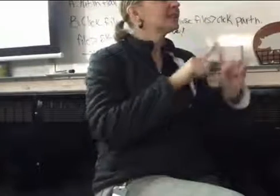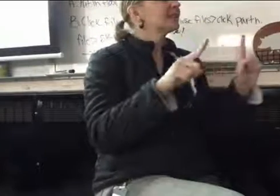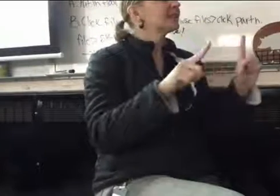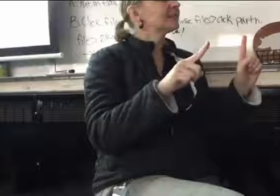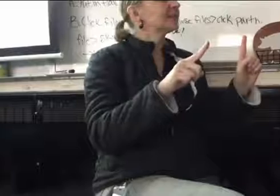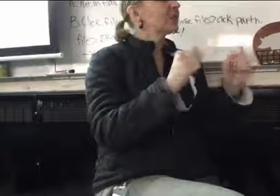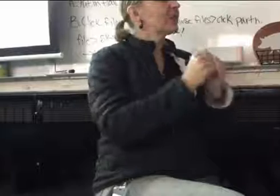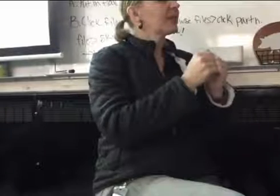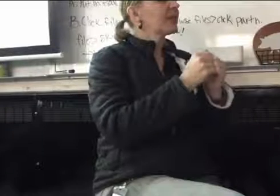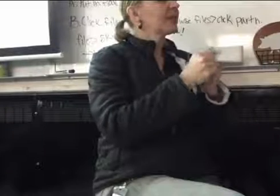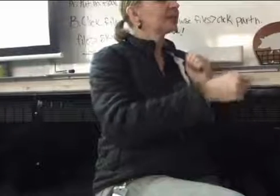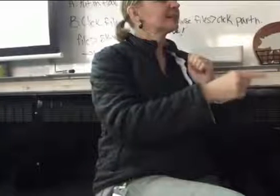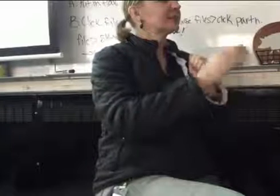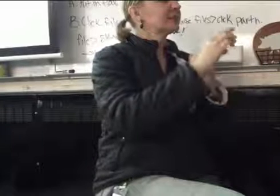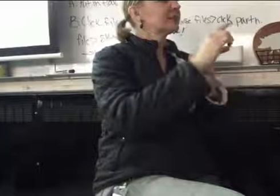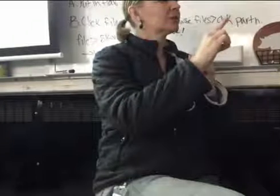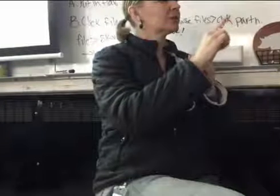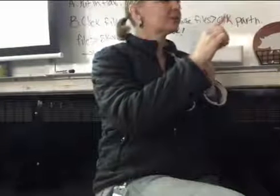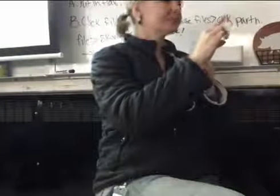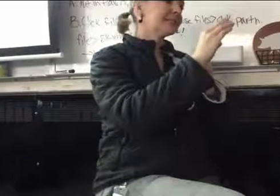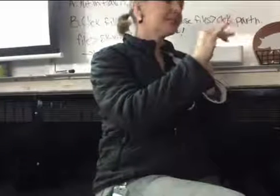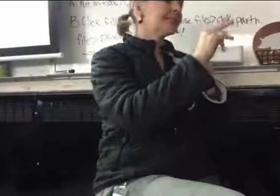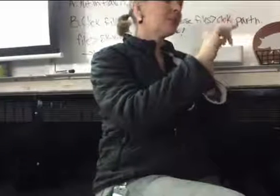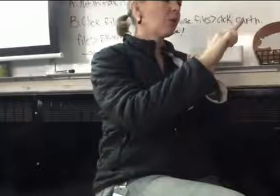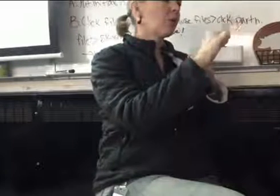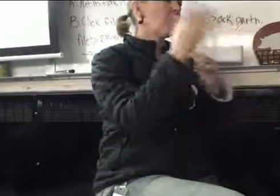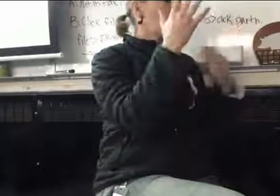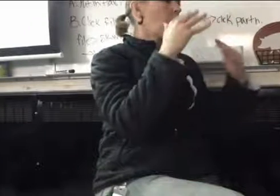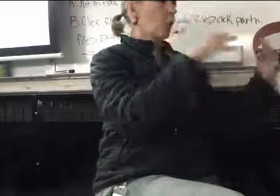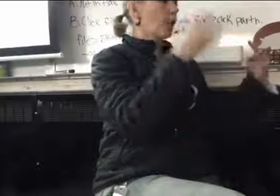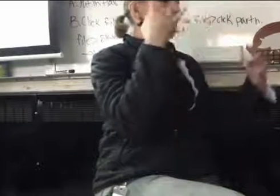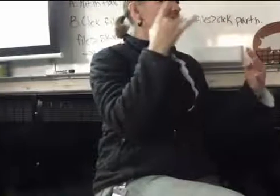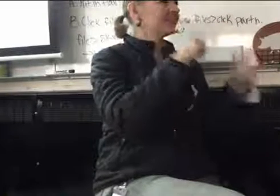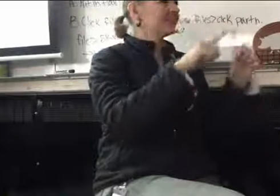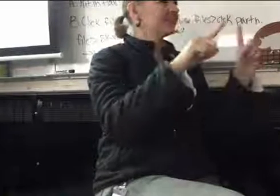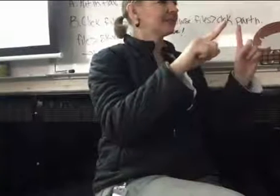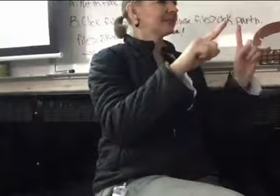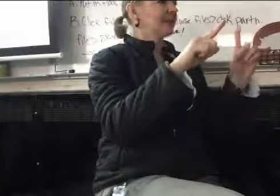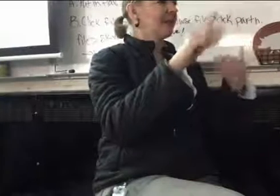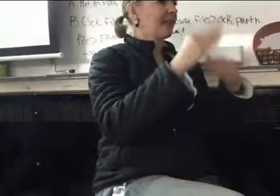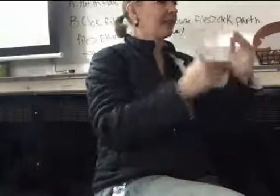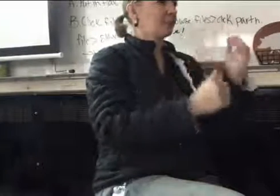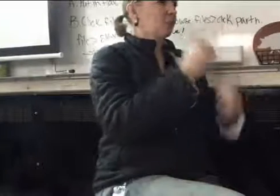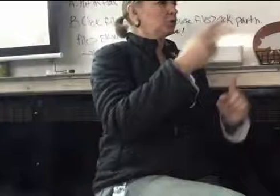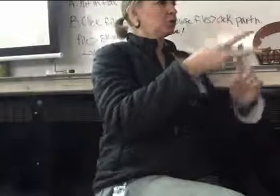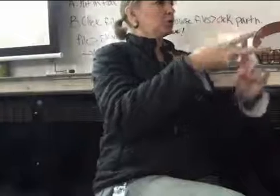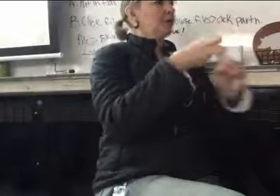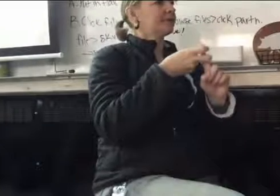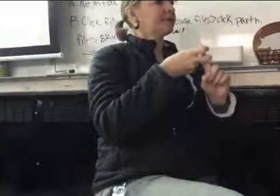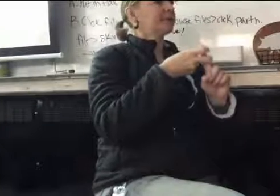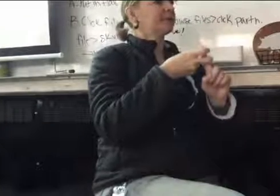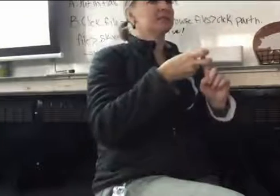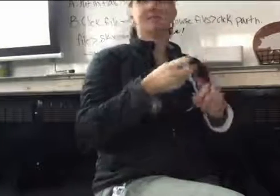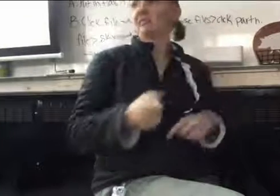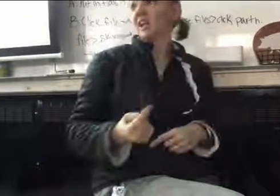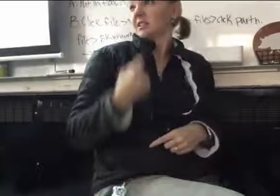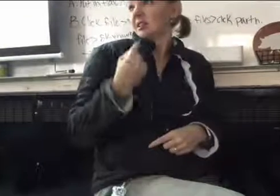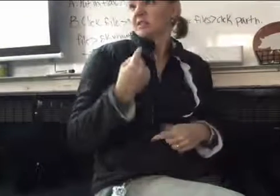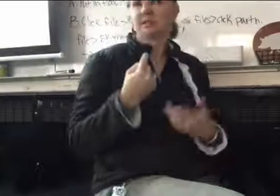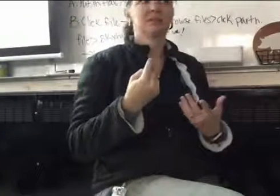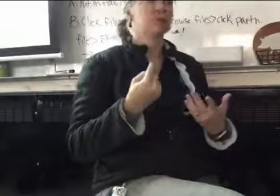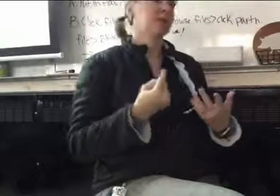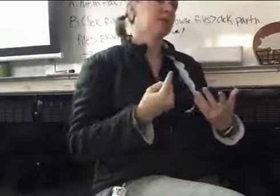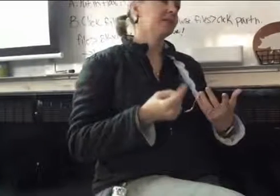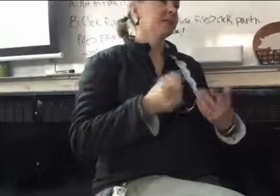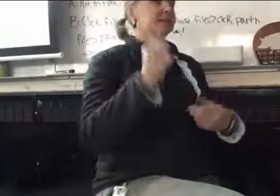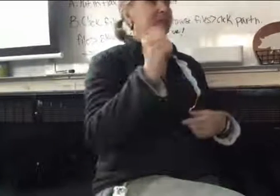in the Civil War? Suck. Well, I guess. I mean, you had to fight in it. The Civil War actually